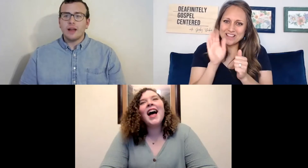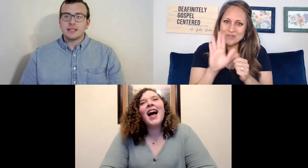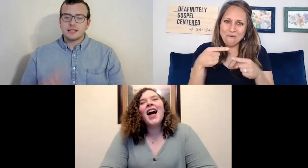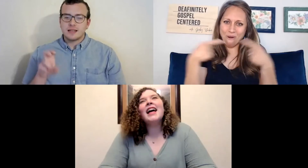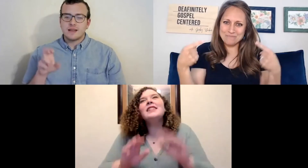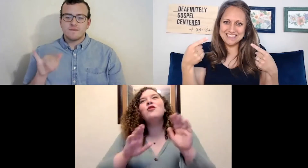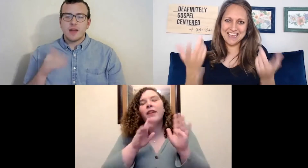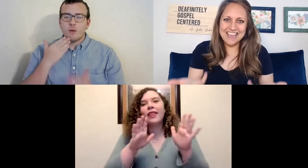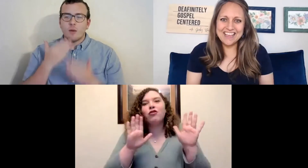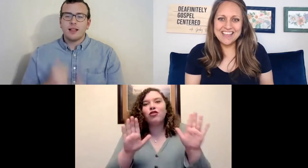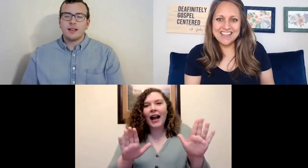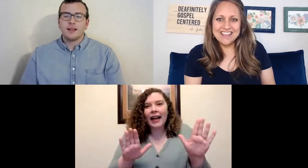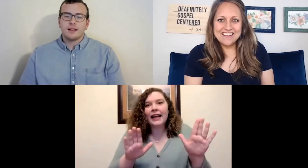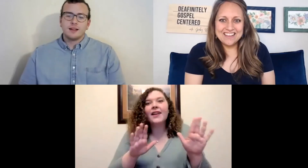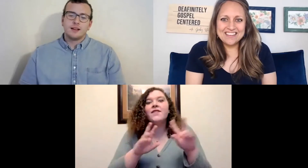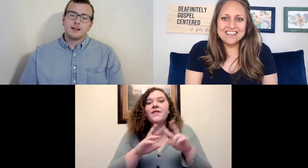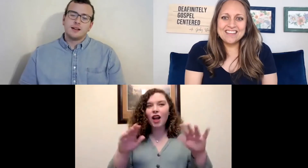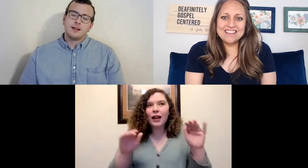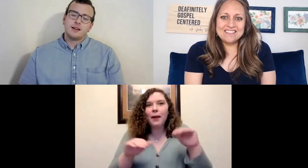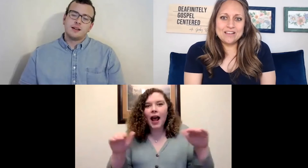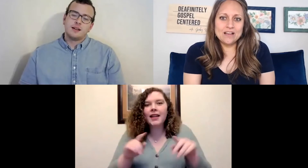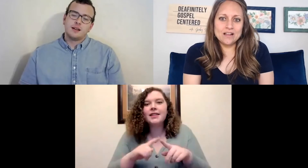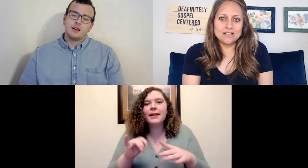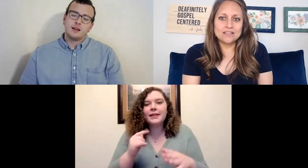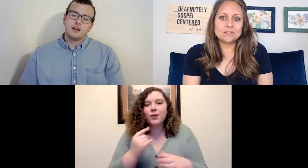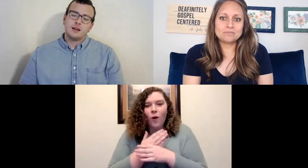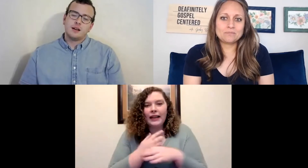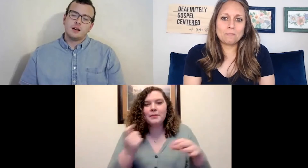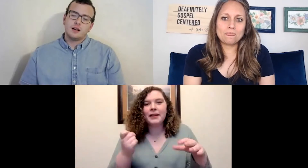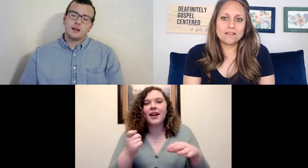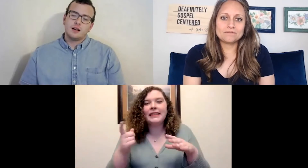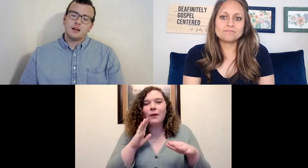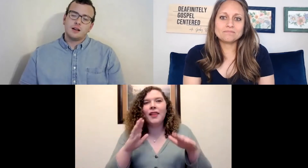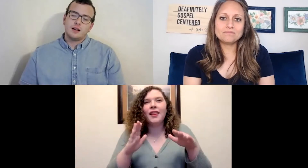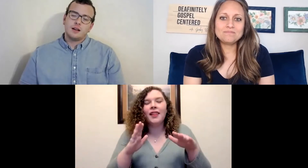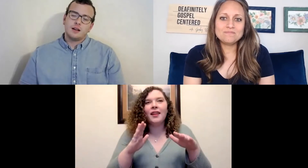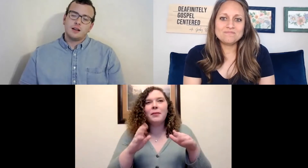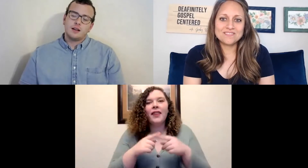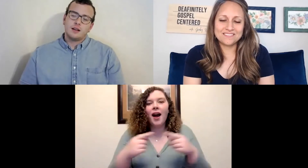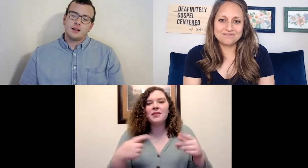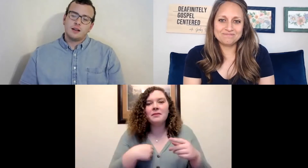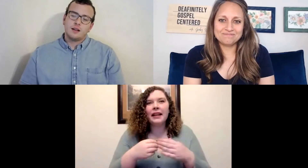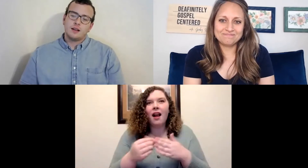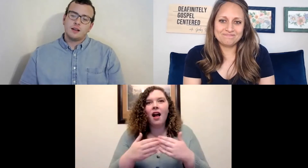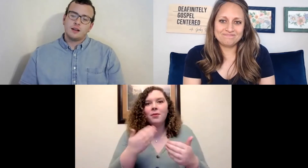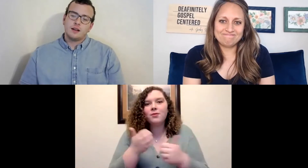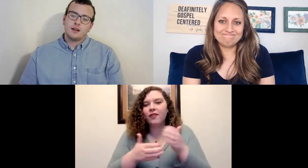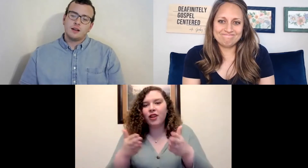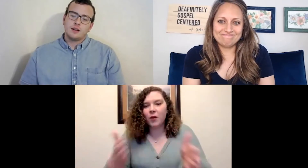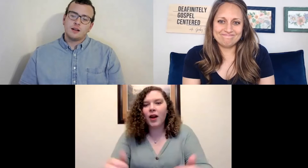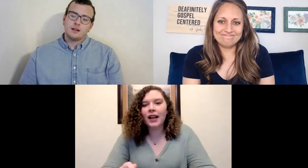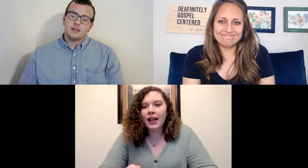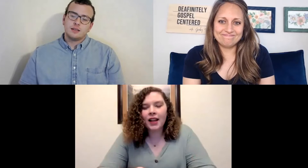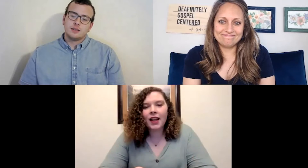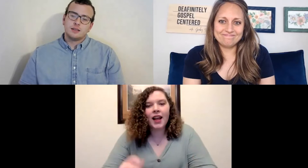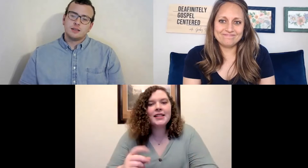each other, because you guys seem pretty opposite. Well, really, it's very balanced. It's great. But it's sometimes a